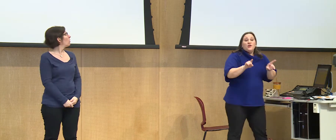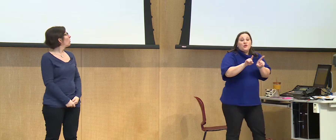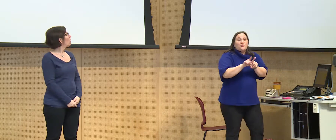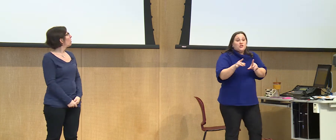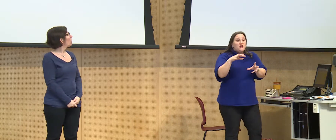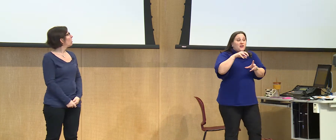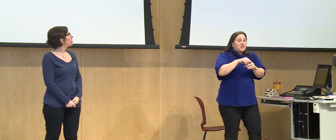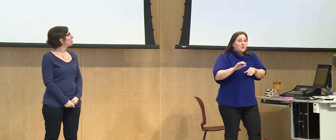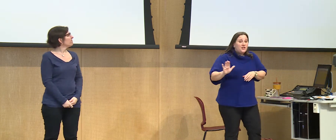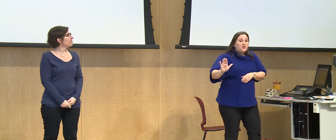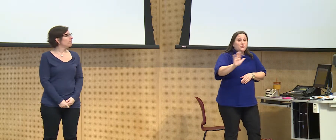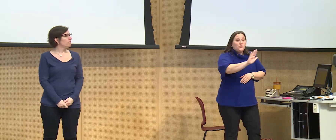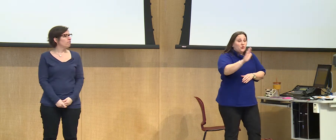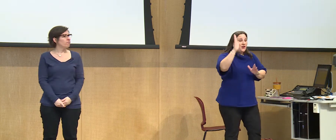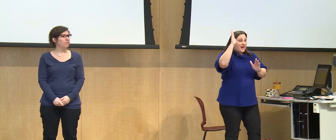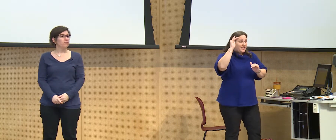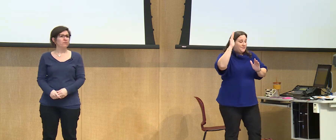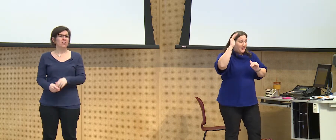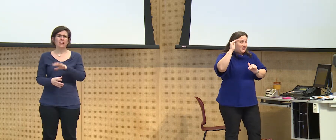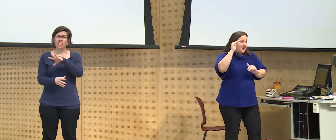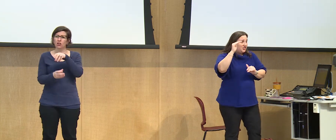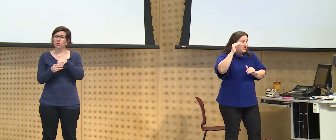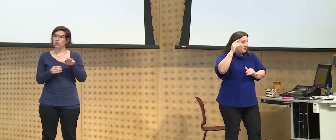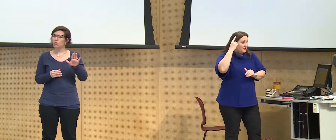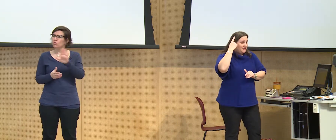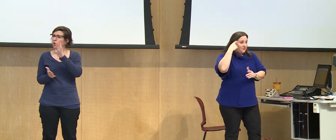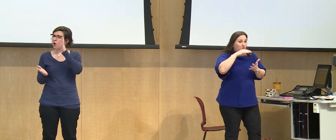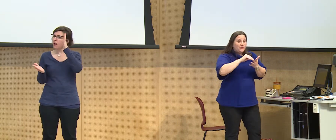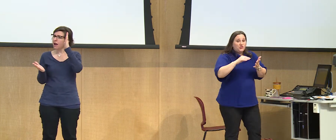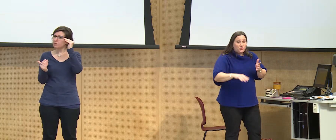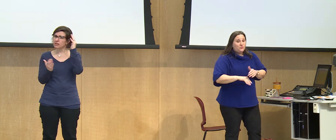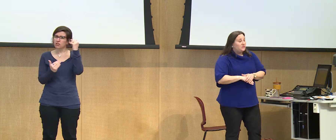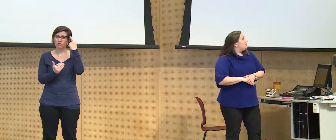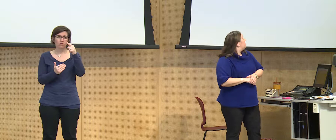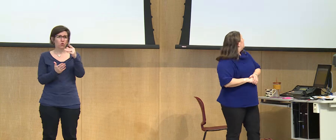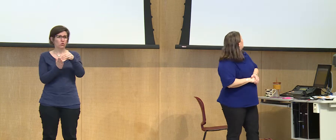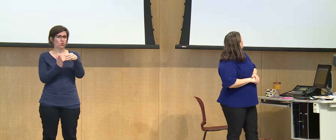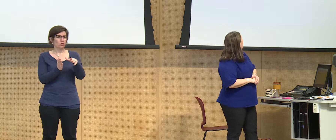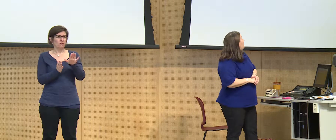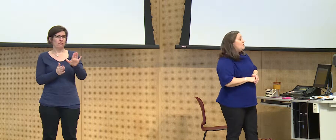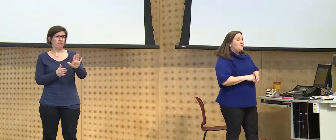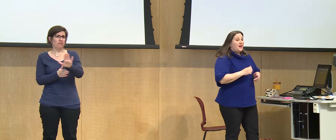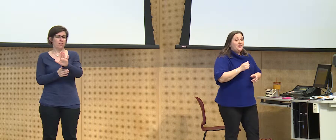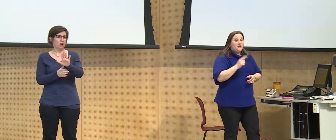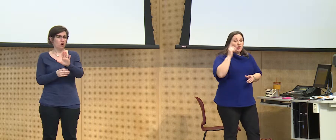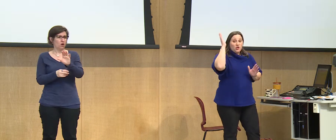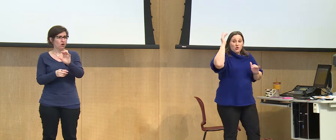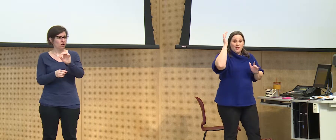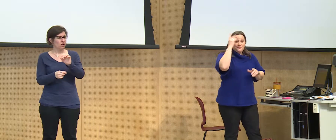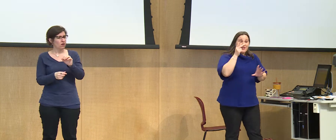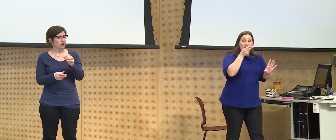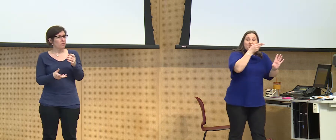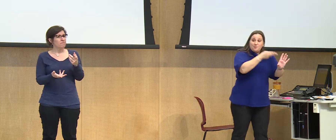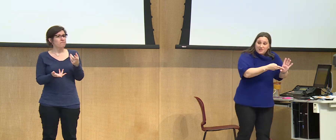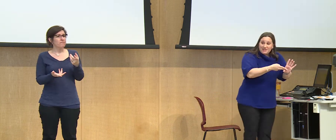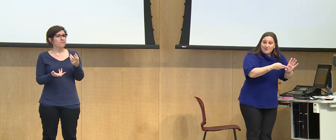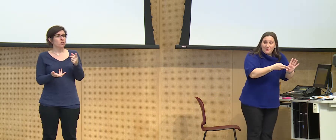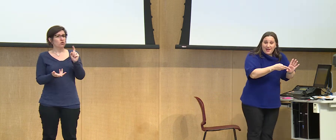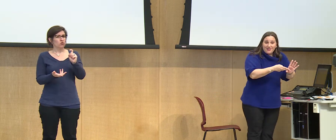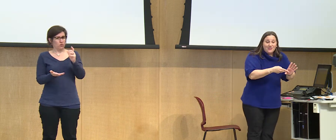you should also include your expectations for the students, right? You expect them to participate.